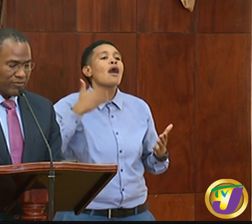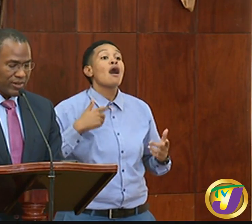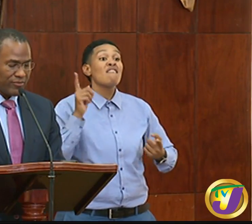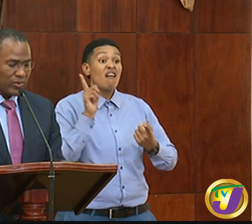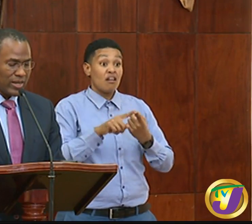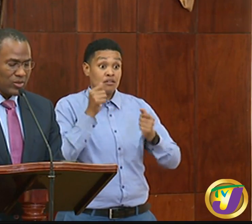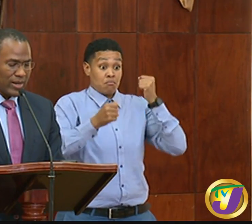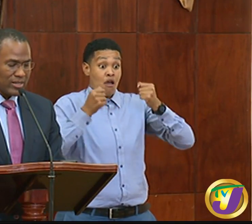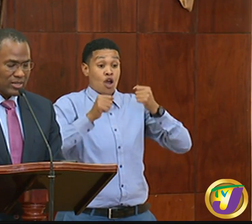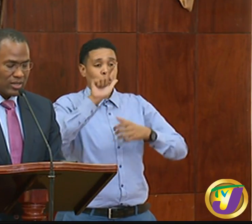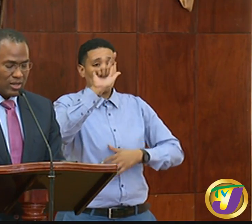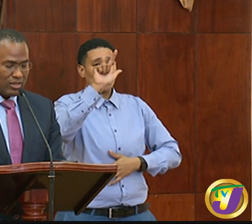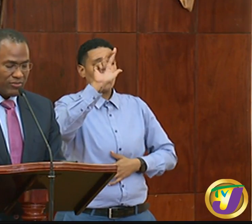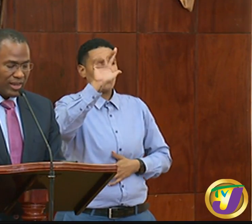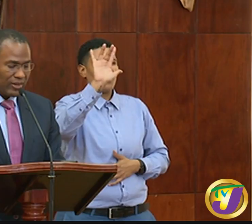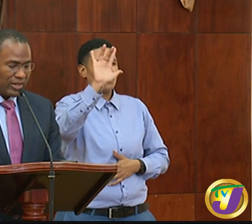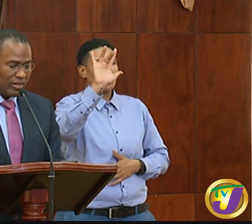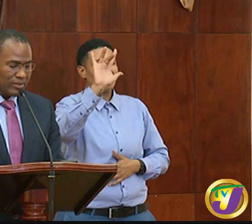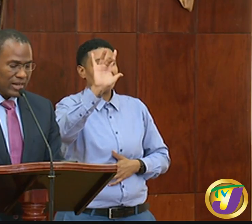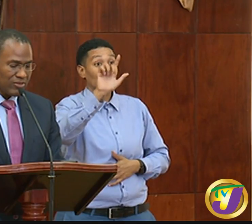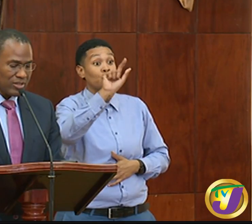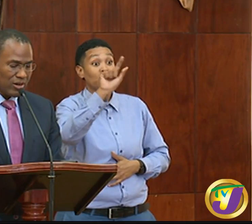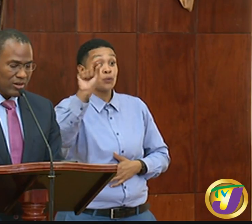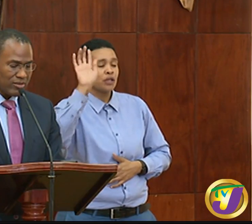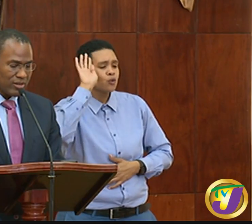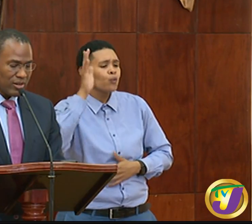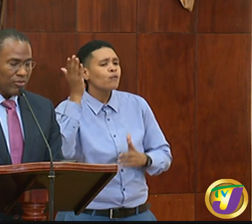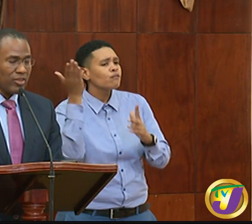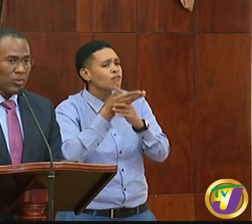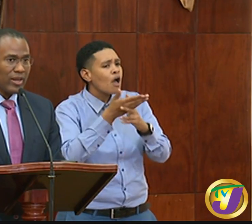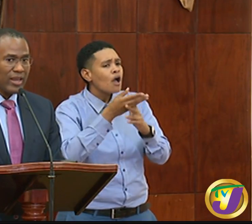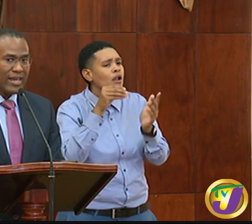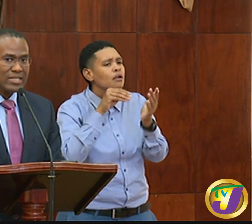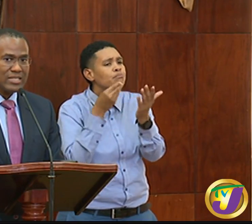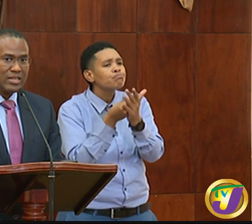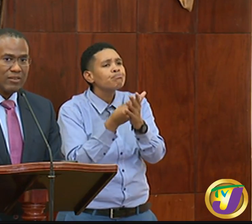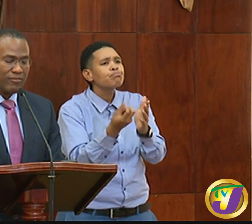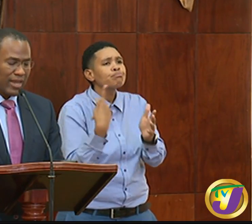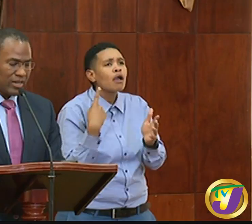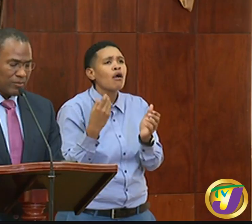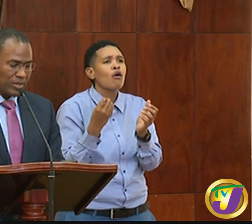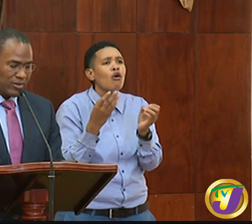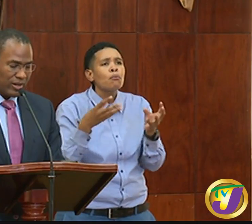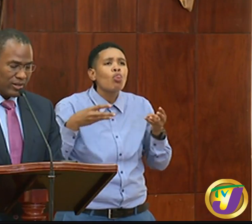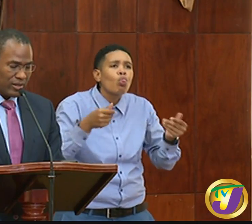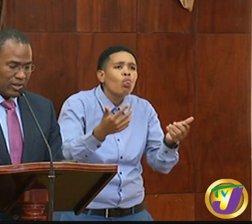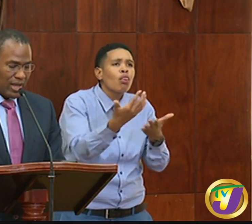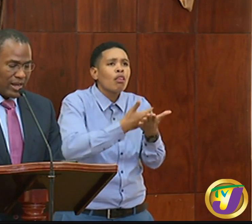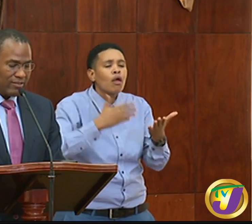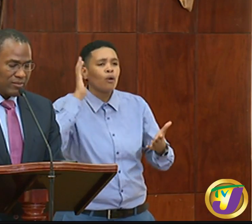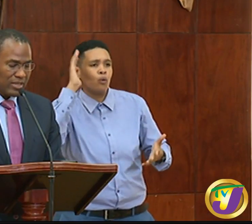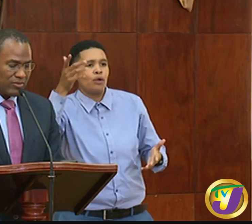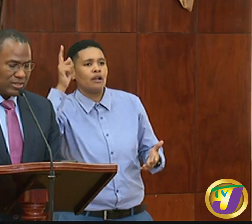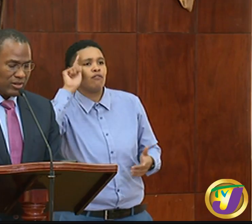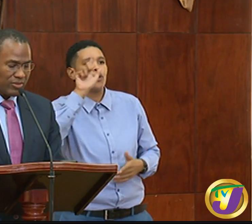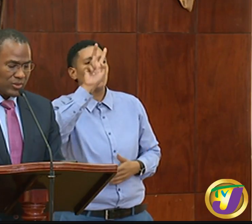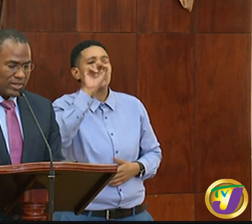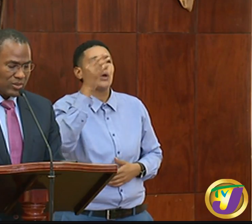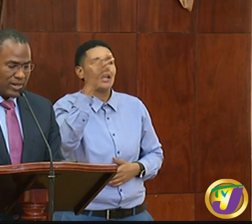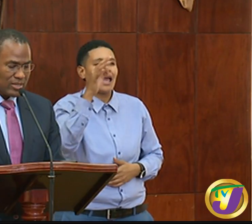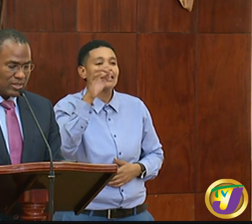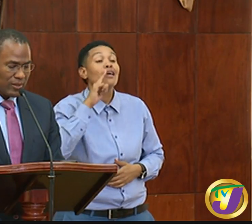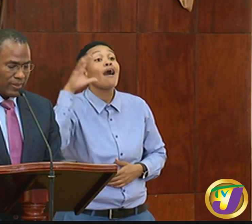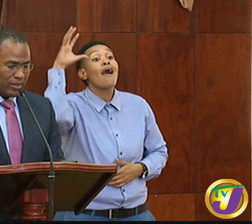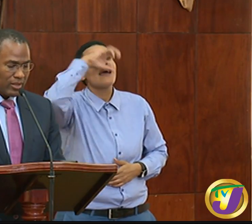March 25th, 2020 to file their income tax returns for the 2019 filing period and estimated returns